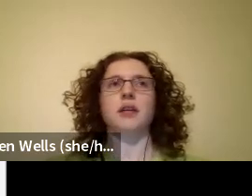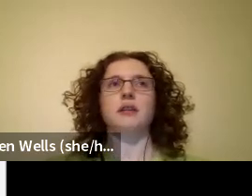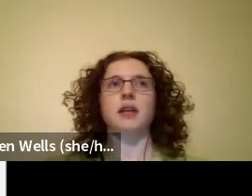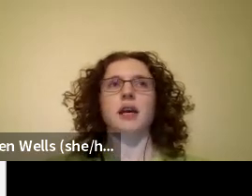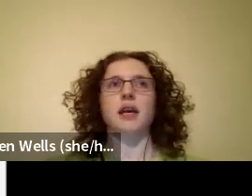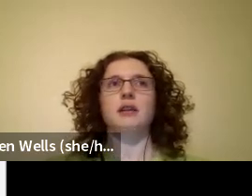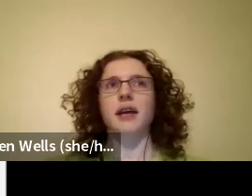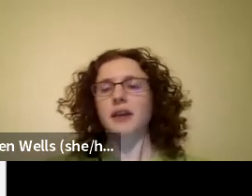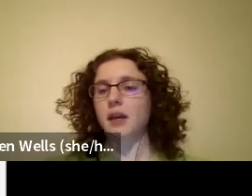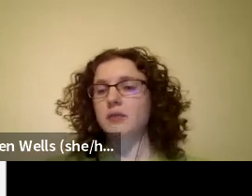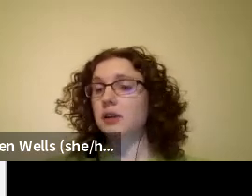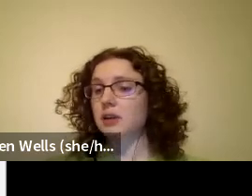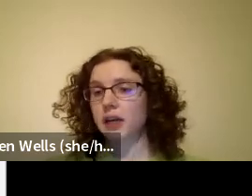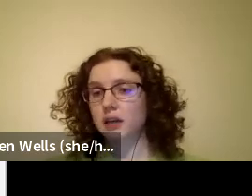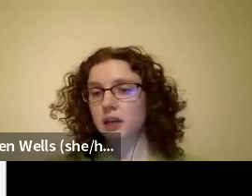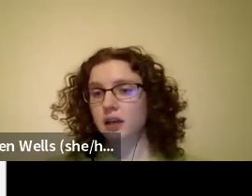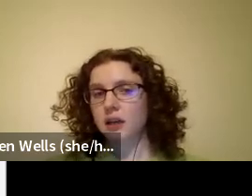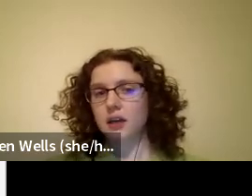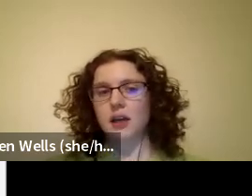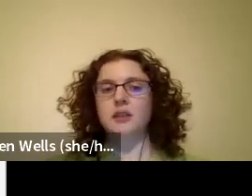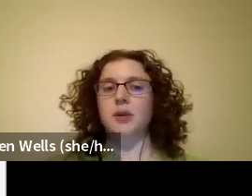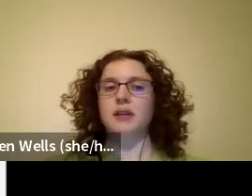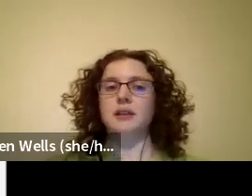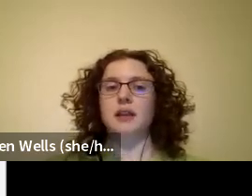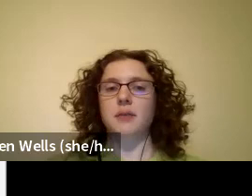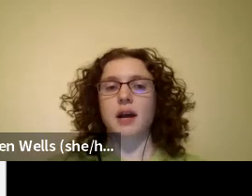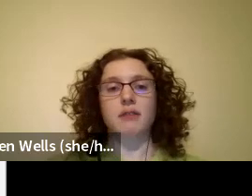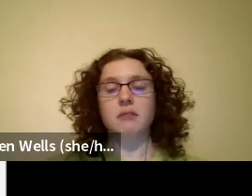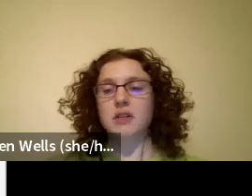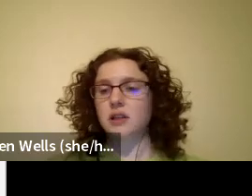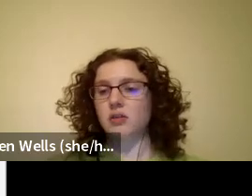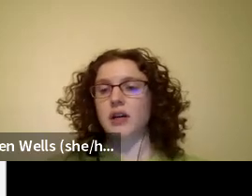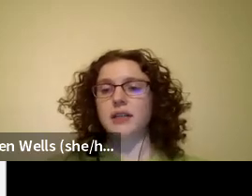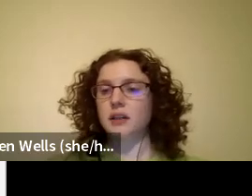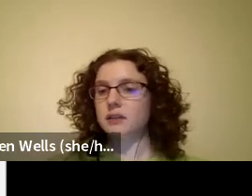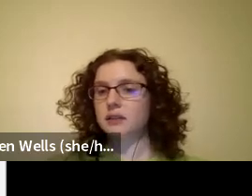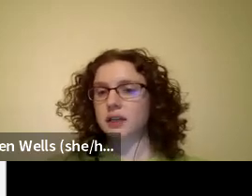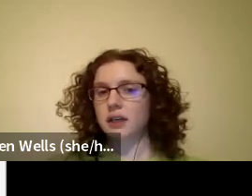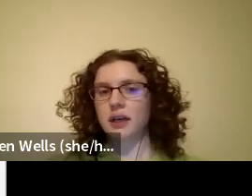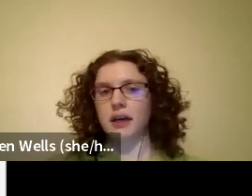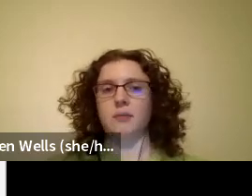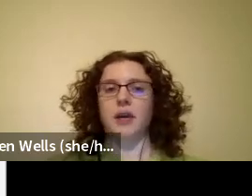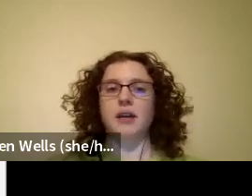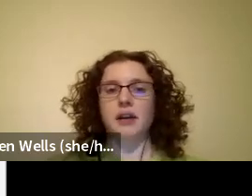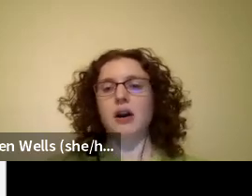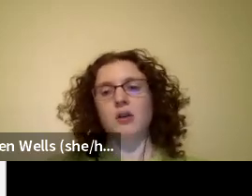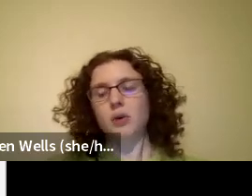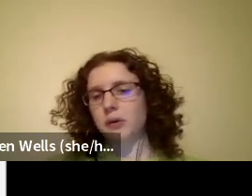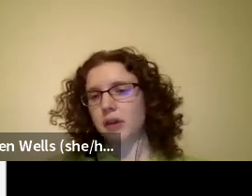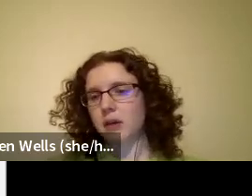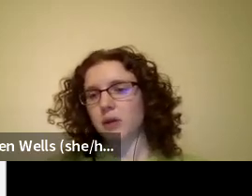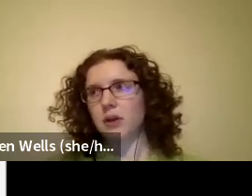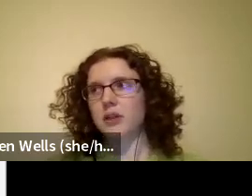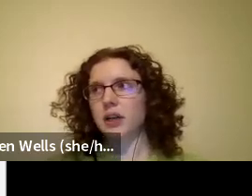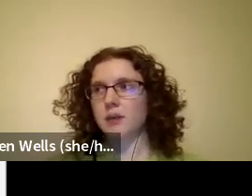there was a client that came to the clinic, expressed that they were having a mental health crisis. And in our work